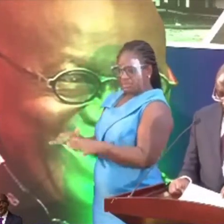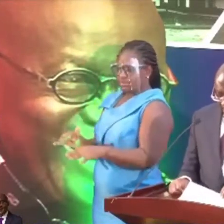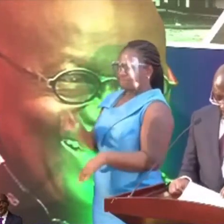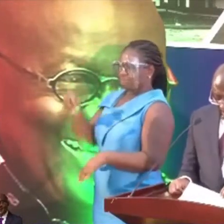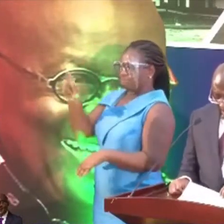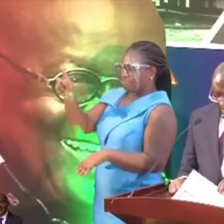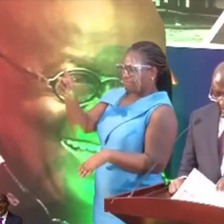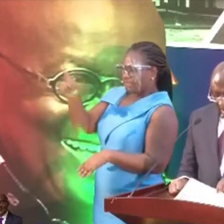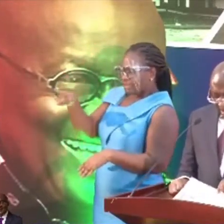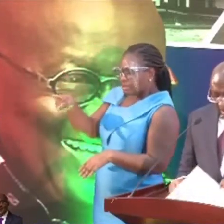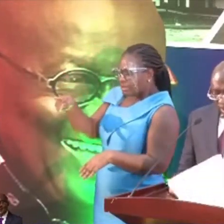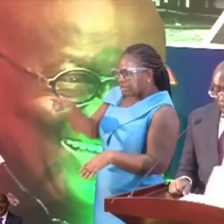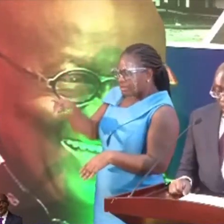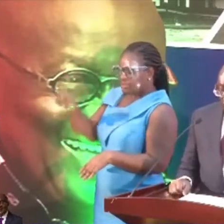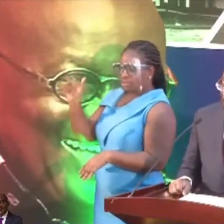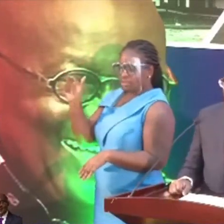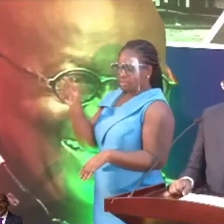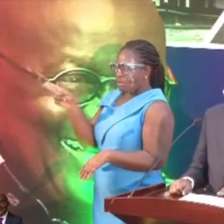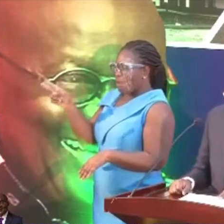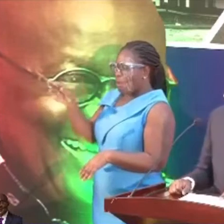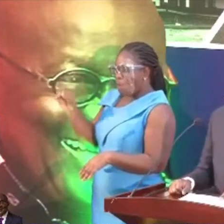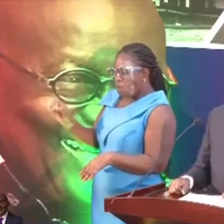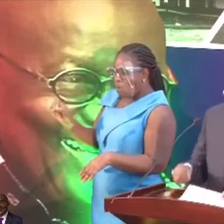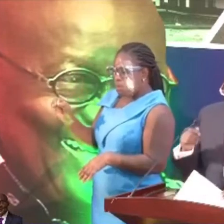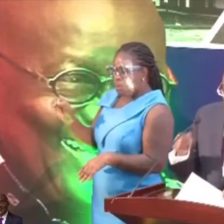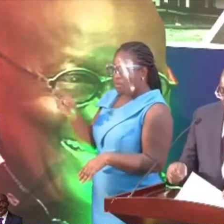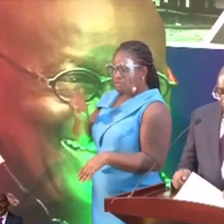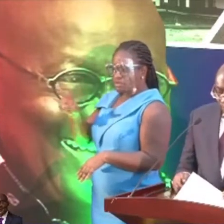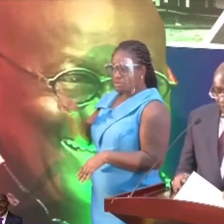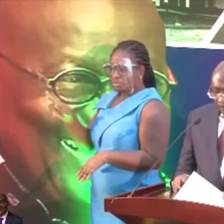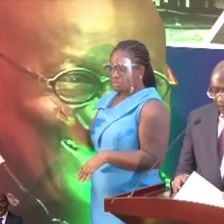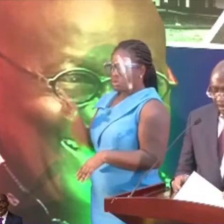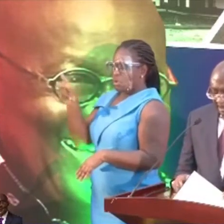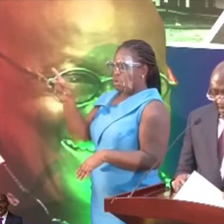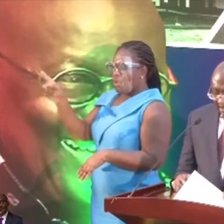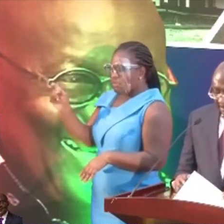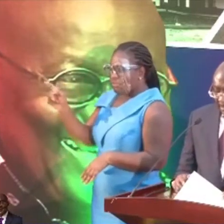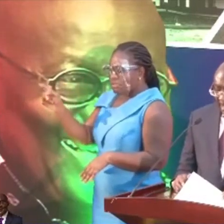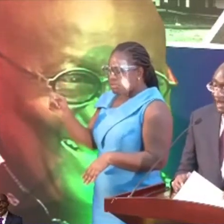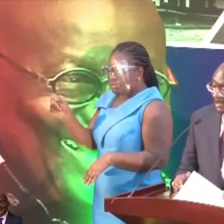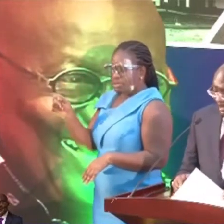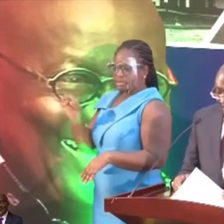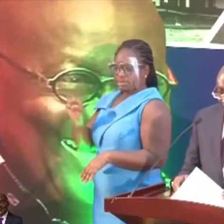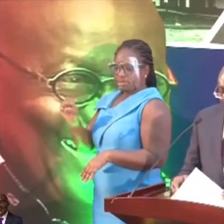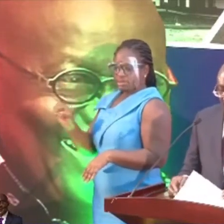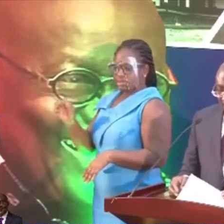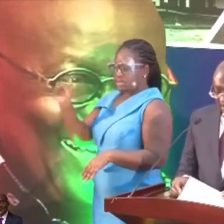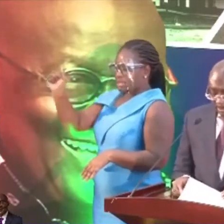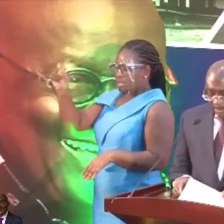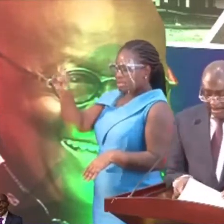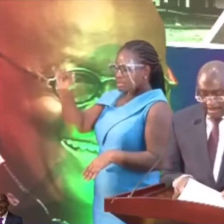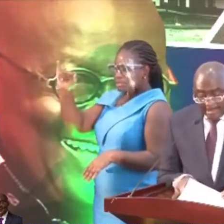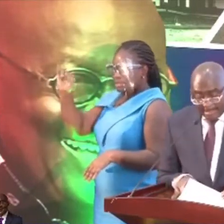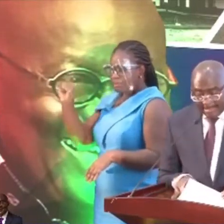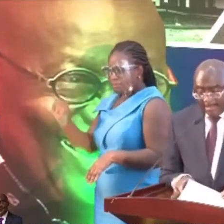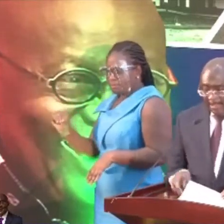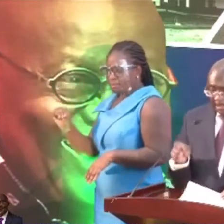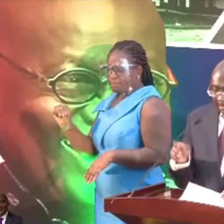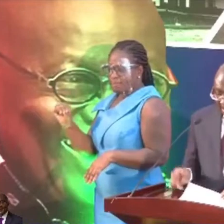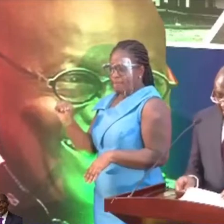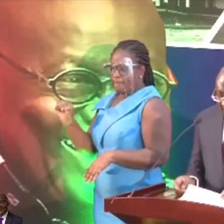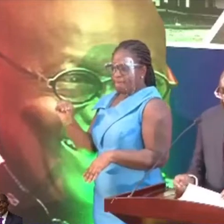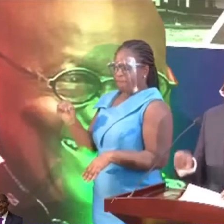in Greater Accra, Ho in the Volta region, Koforidua in Eastern, Axim in the Western region, Yenahin